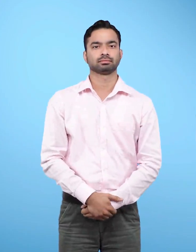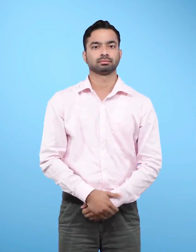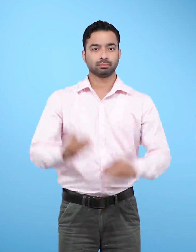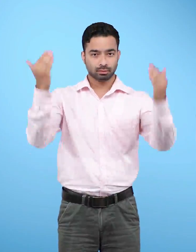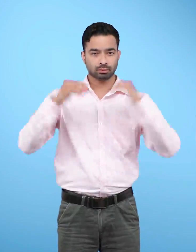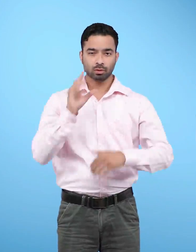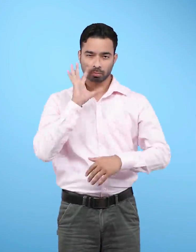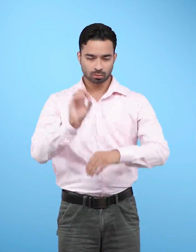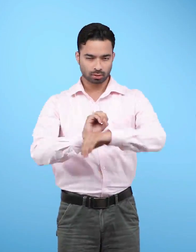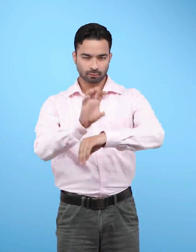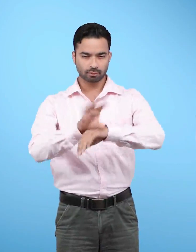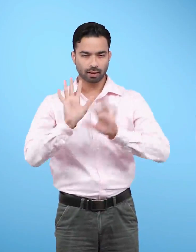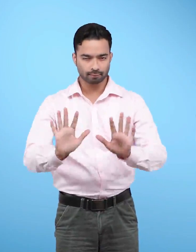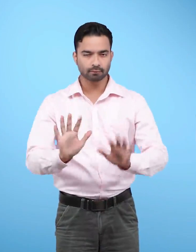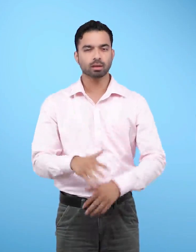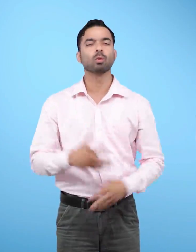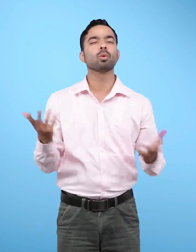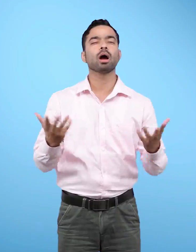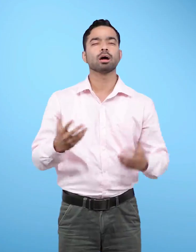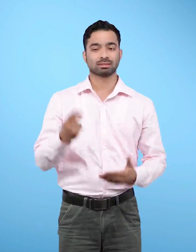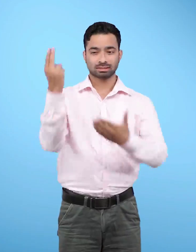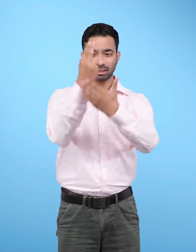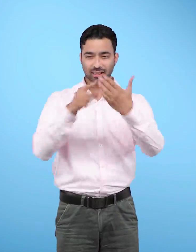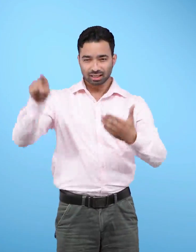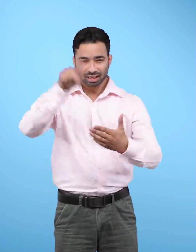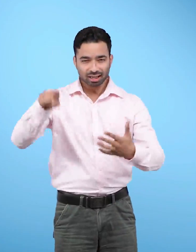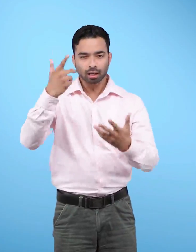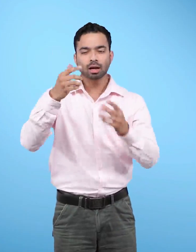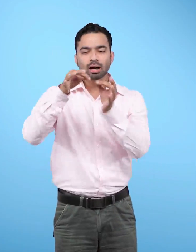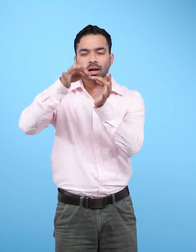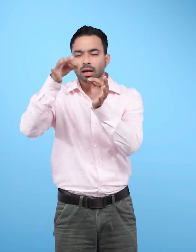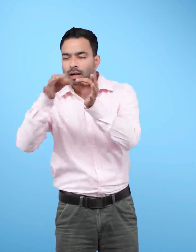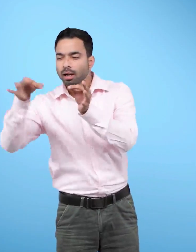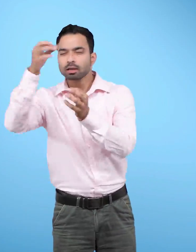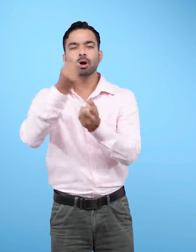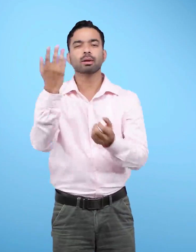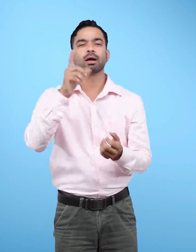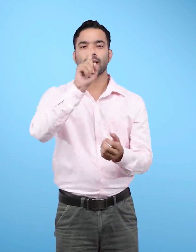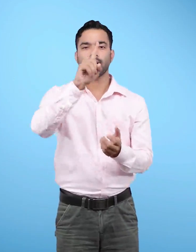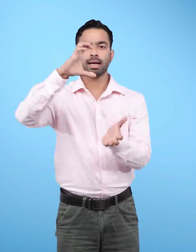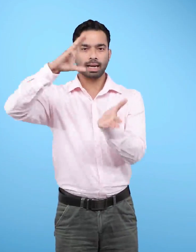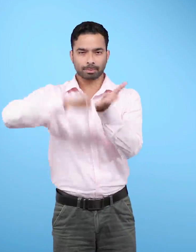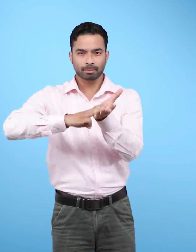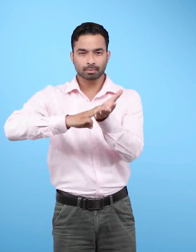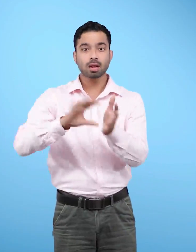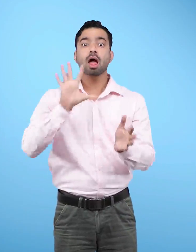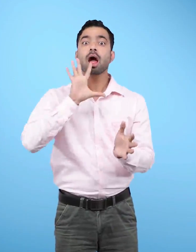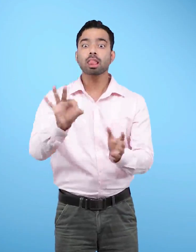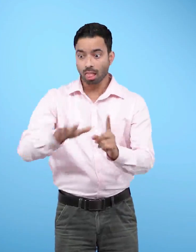We also have the information mentioned. 1 centimeter on this drawing is equal to 1 kilometer